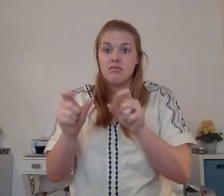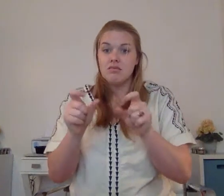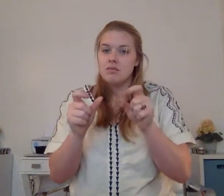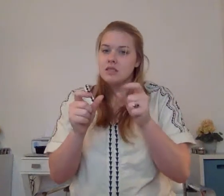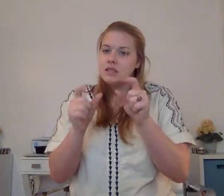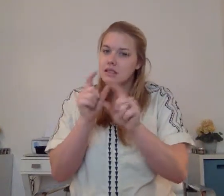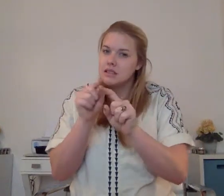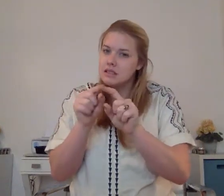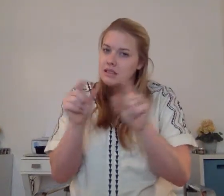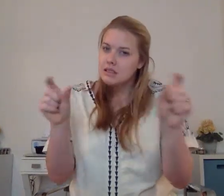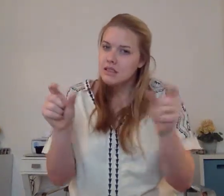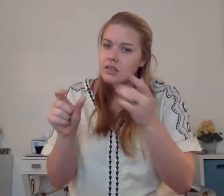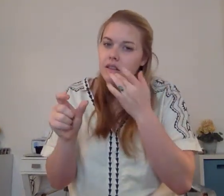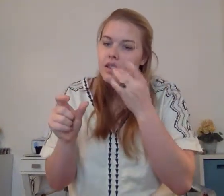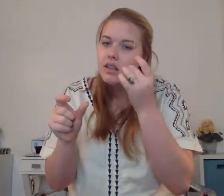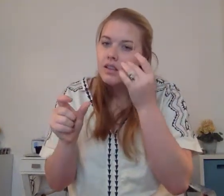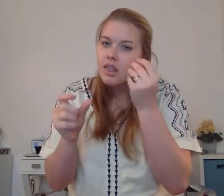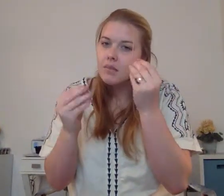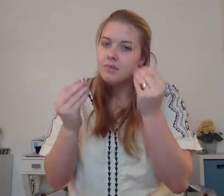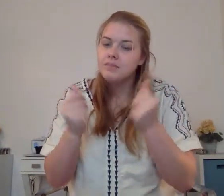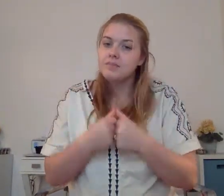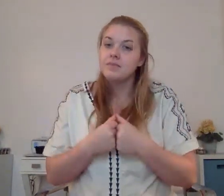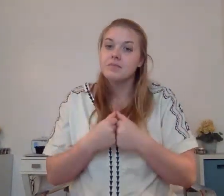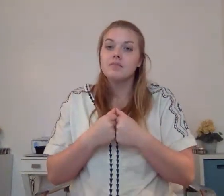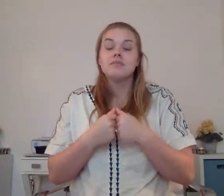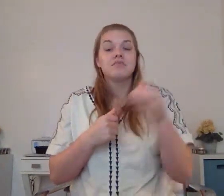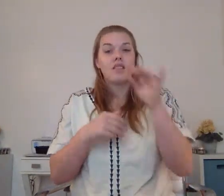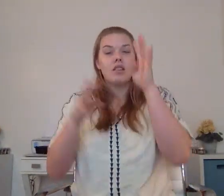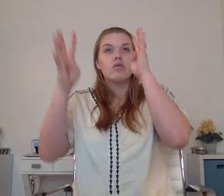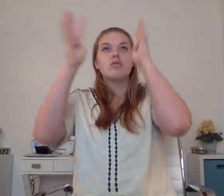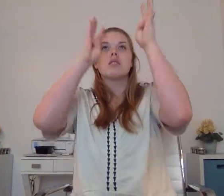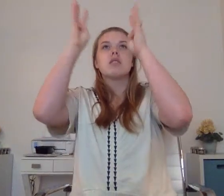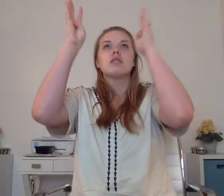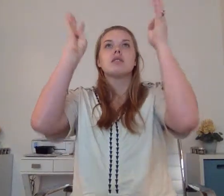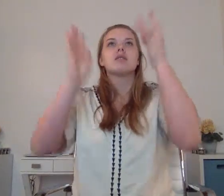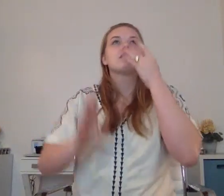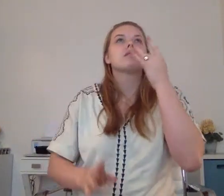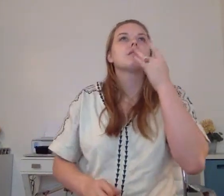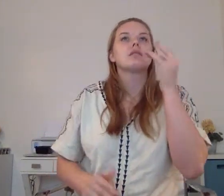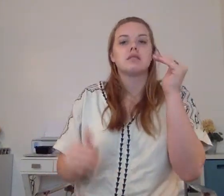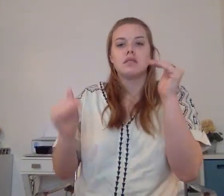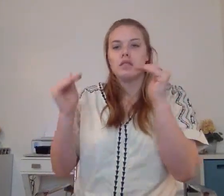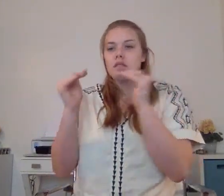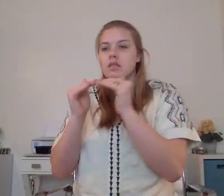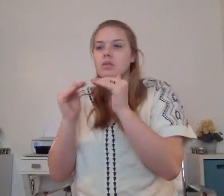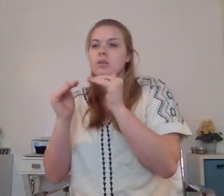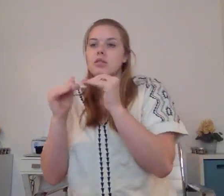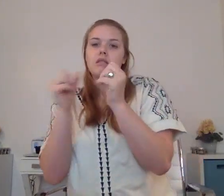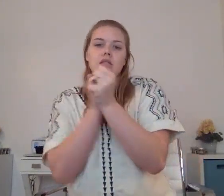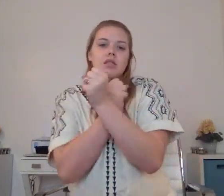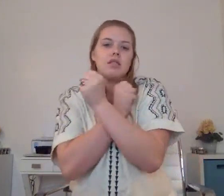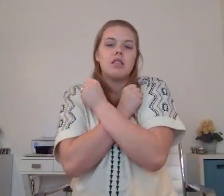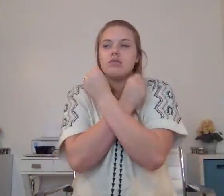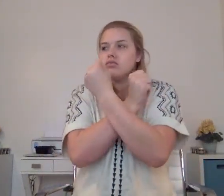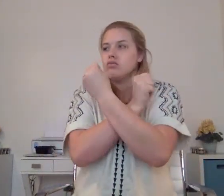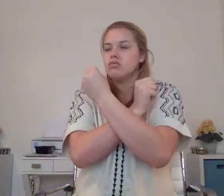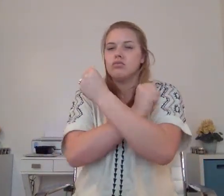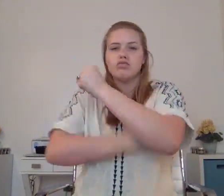word creativity taste like, or equality, love, revolution. And what